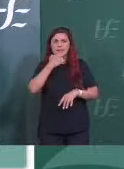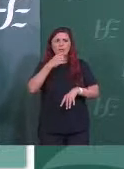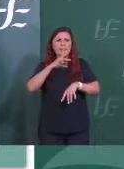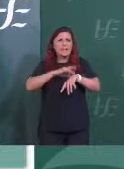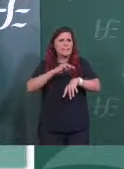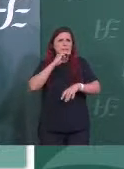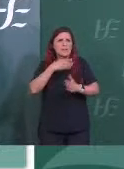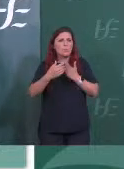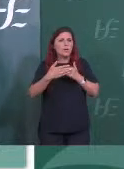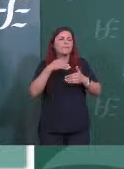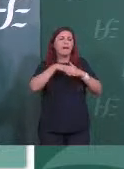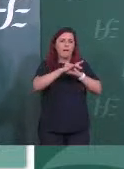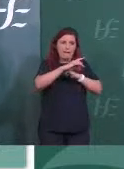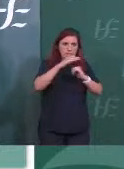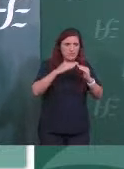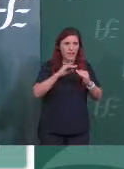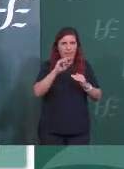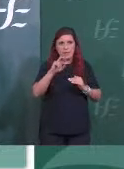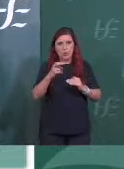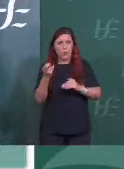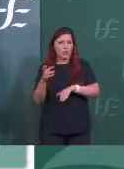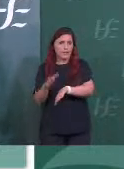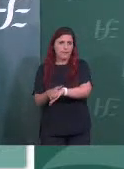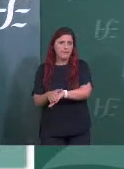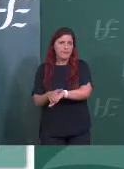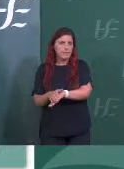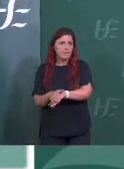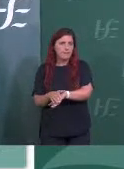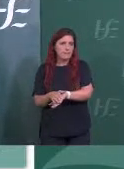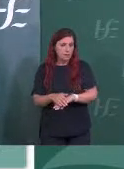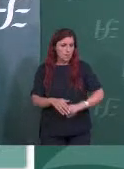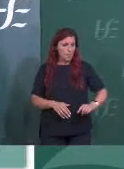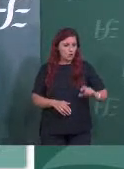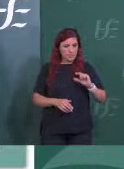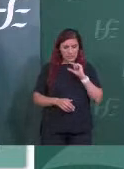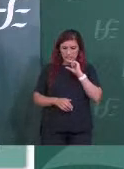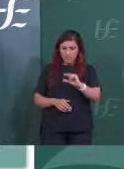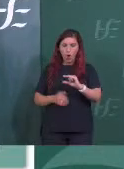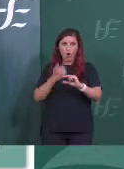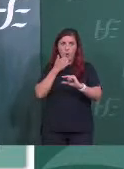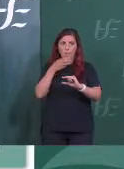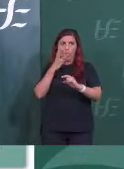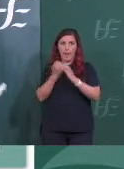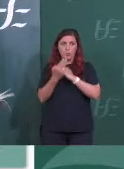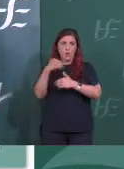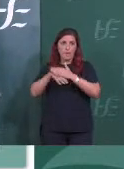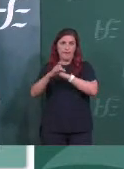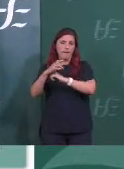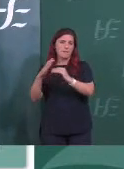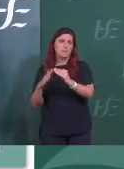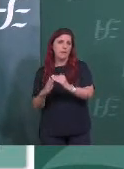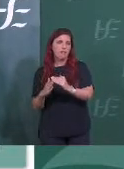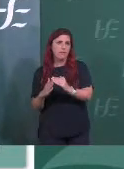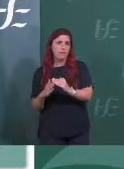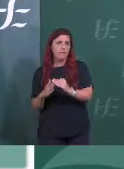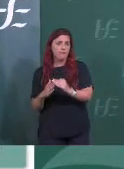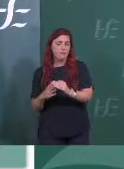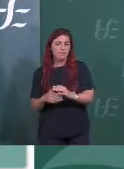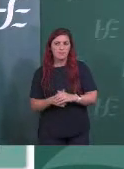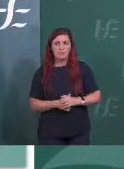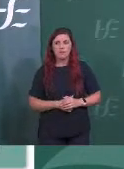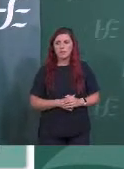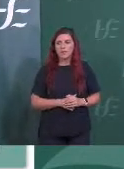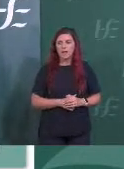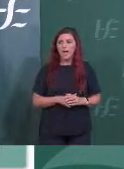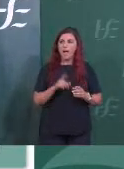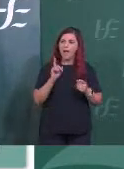smaller proportion of vaccinated individuals are going to be admitted, and a much smaller proportion to ITU. And